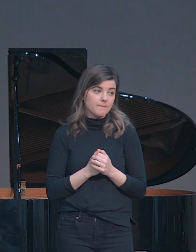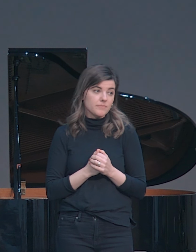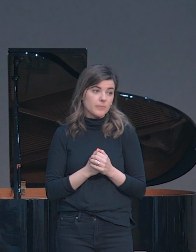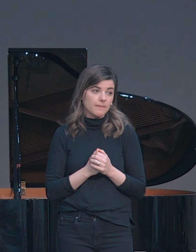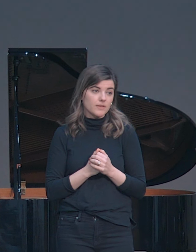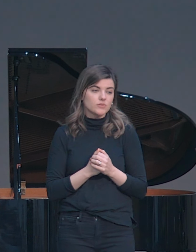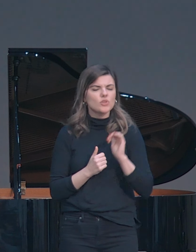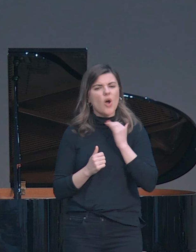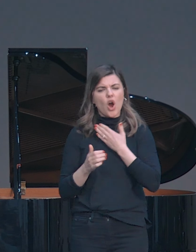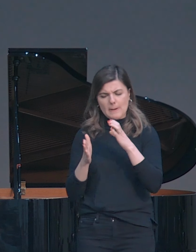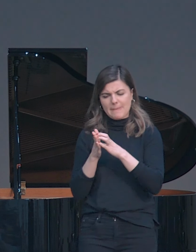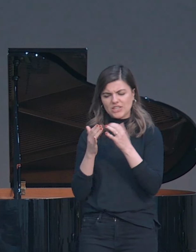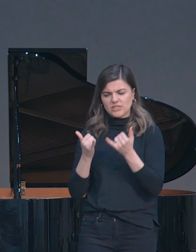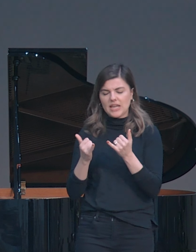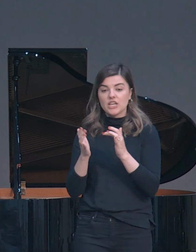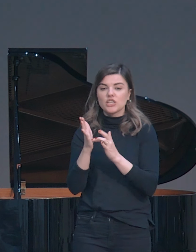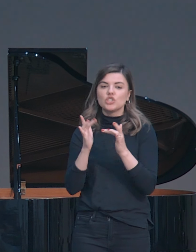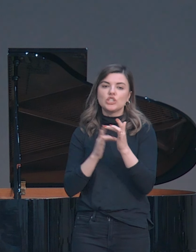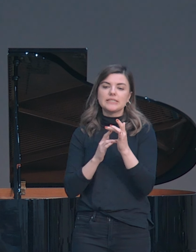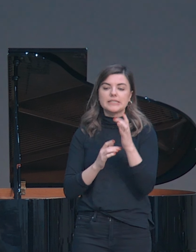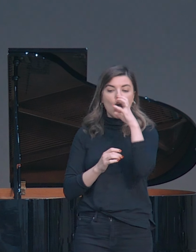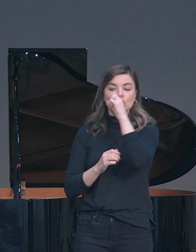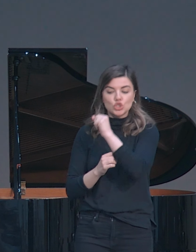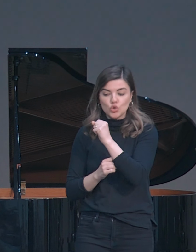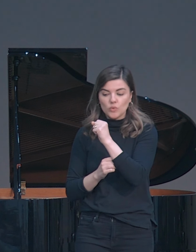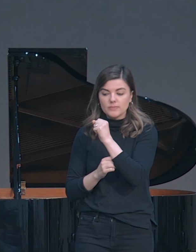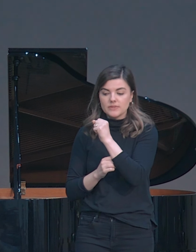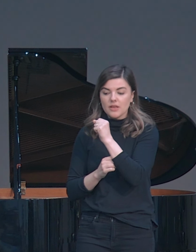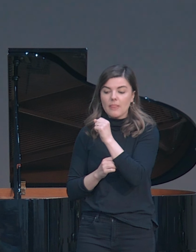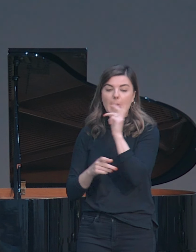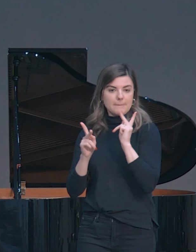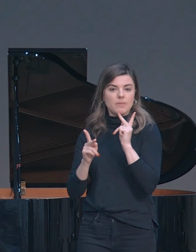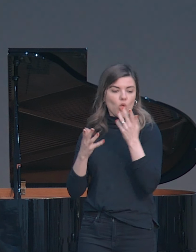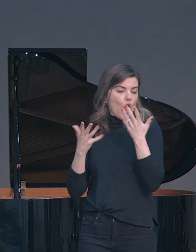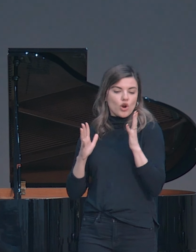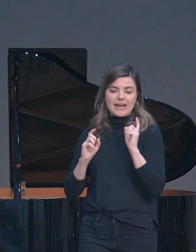But in our passage, Jesus just assumes that giving to the poor is happening,